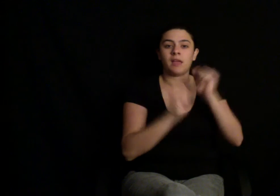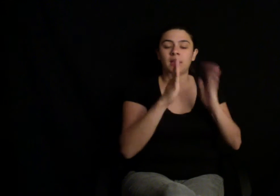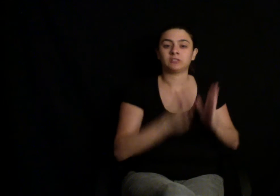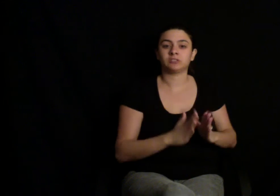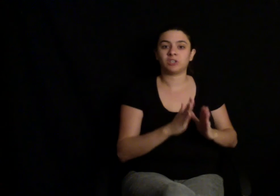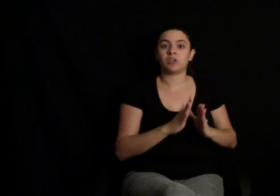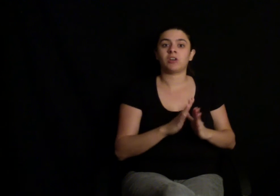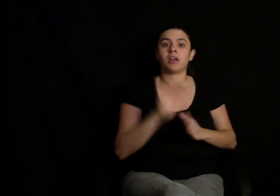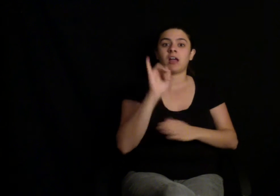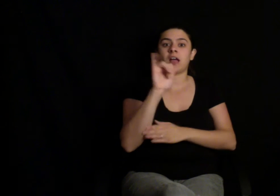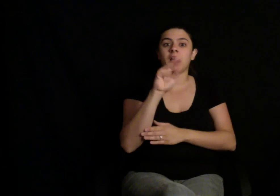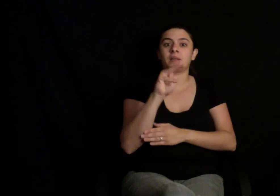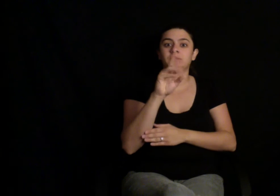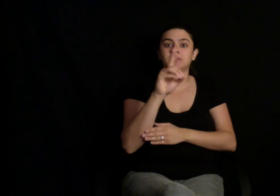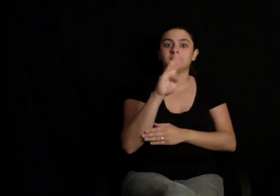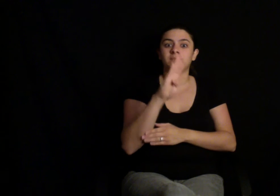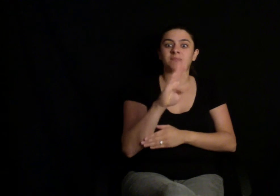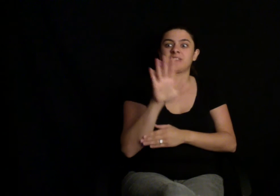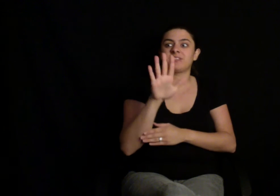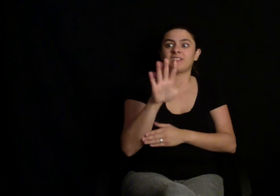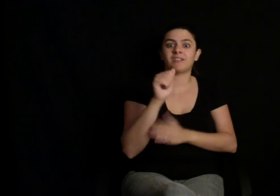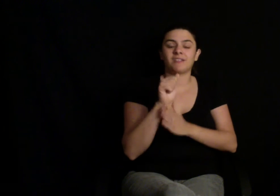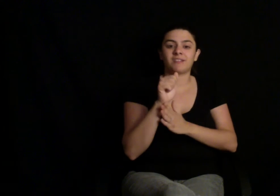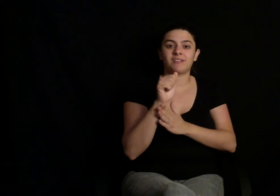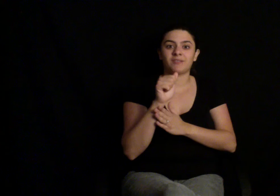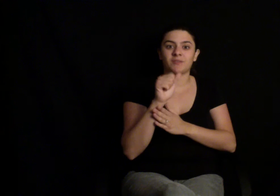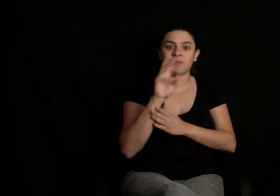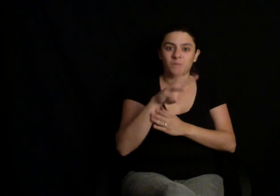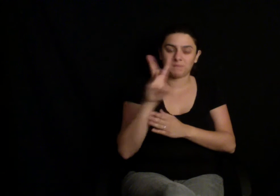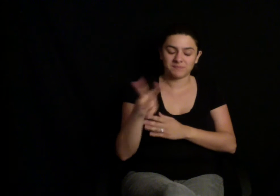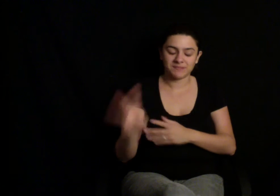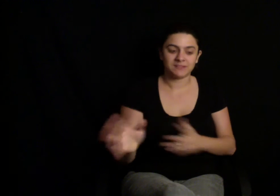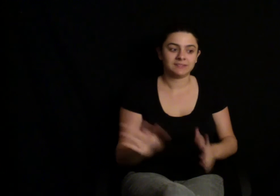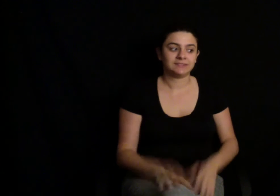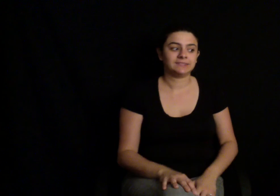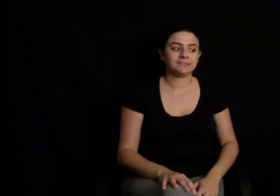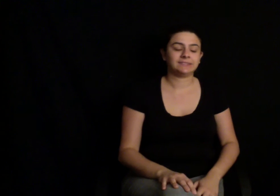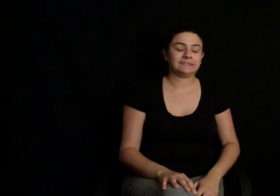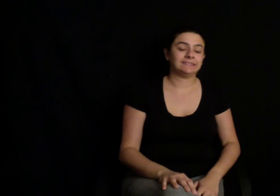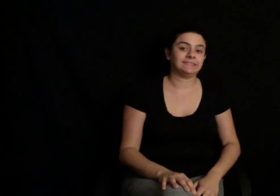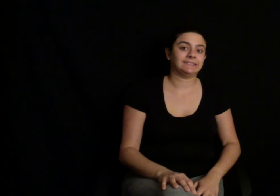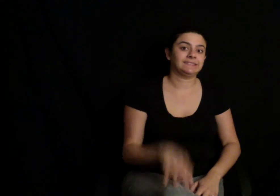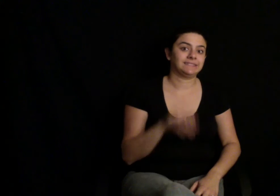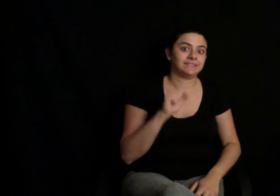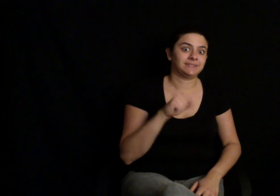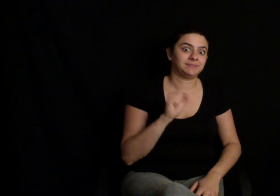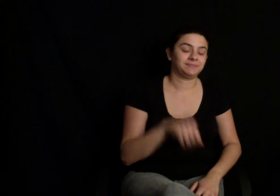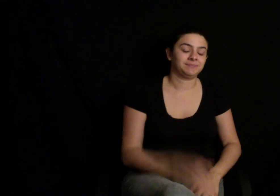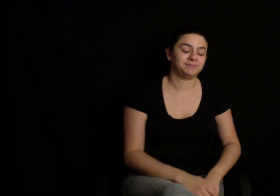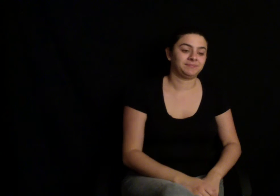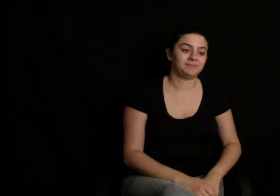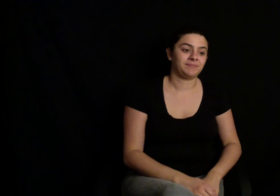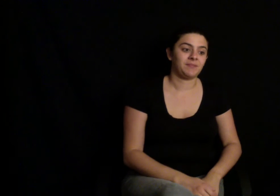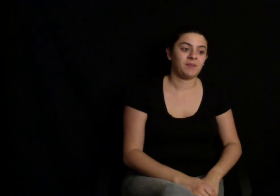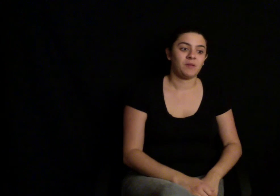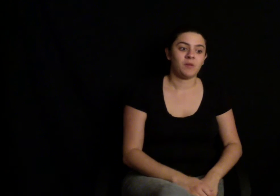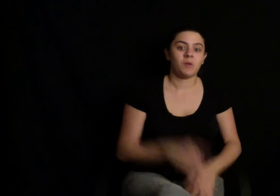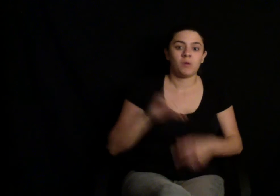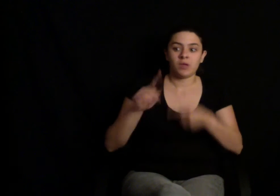Joseph Morgan. And yeah. Whenever the movie updated on IMDb Jack Reacher, it said Jack